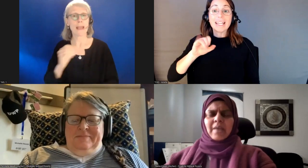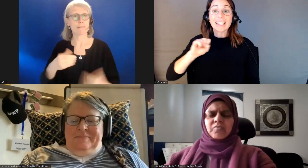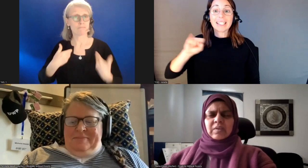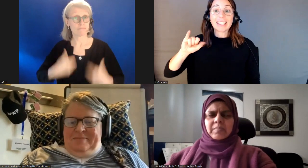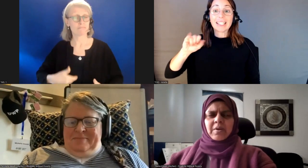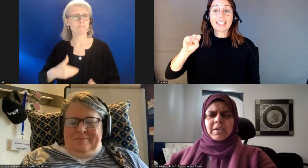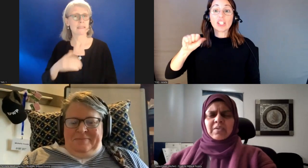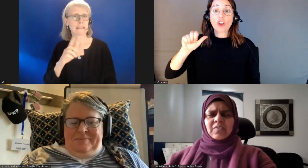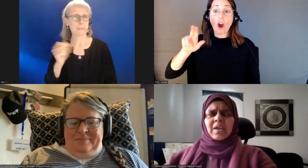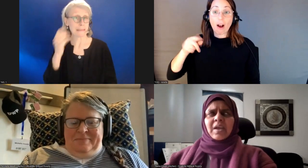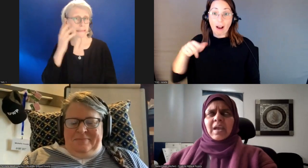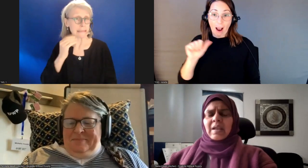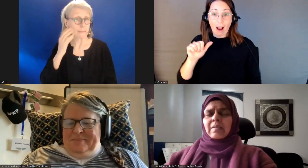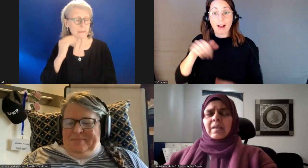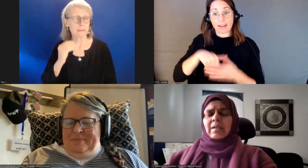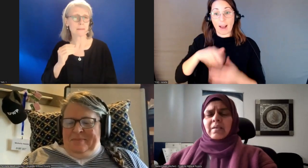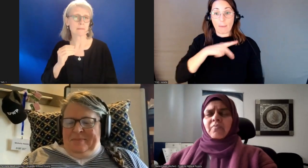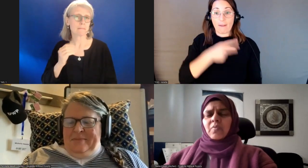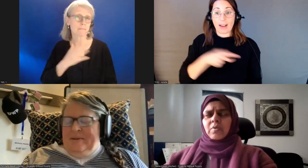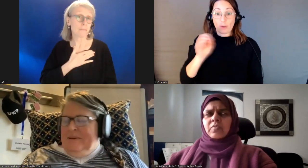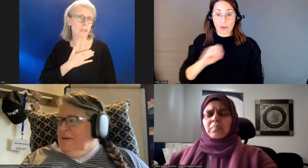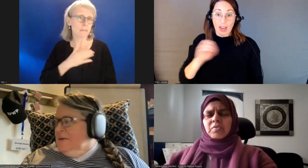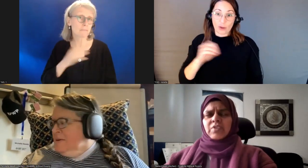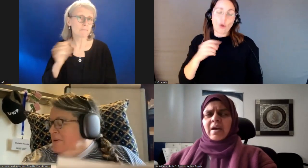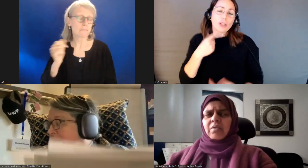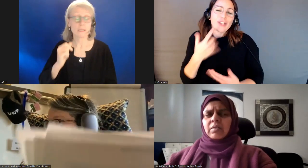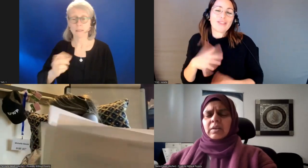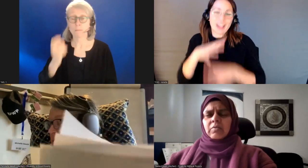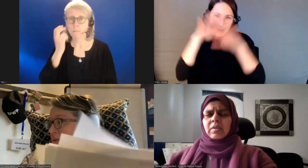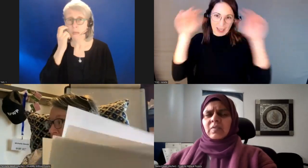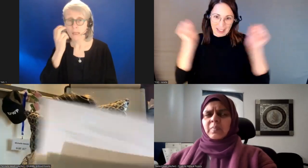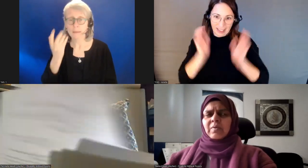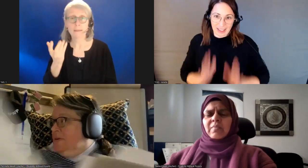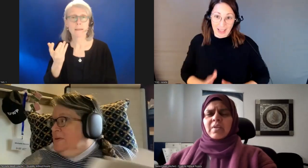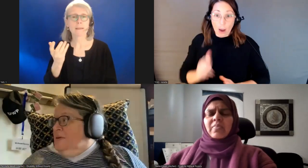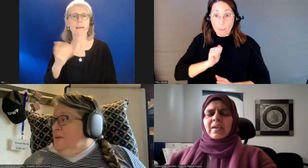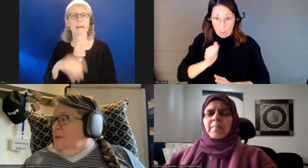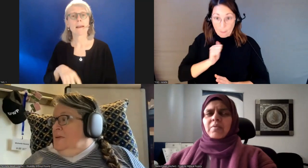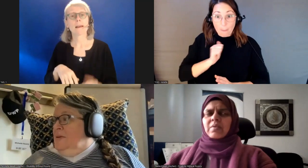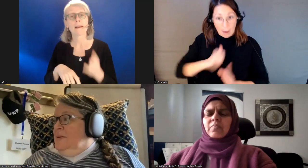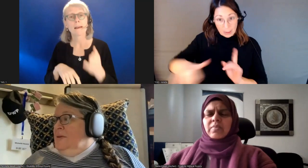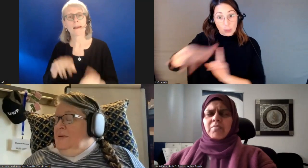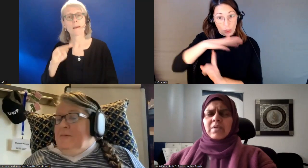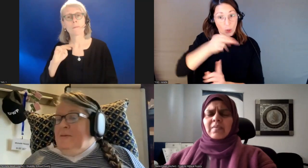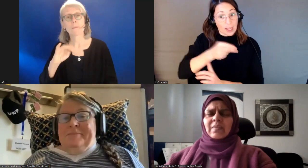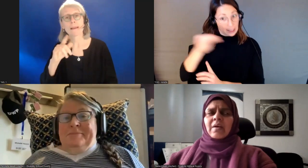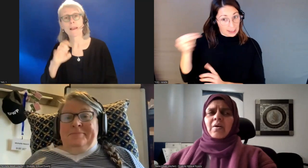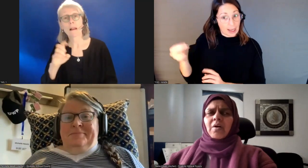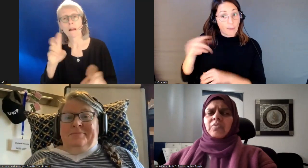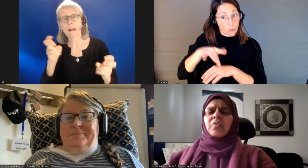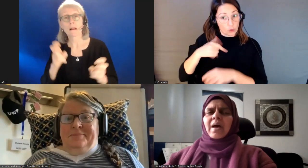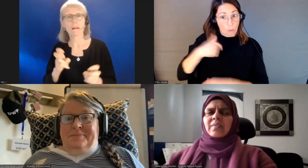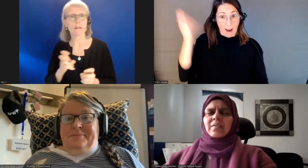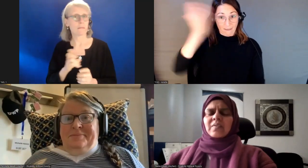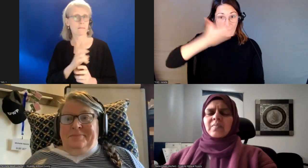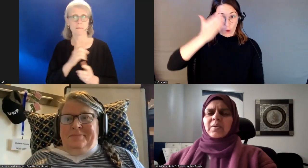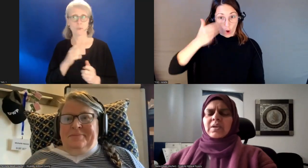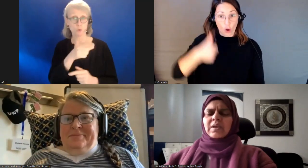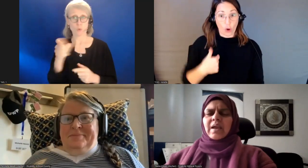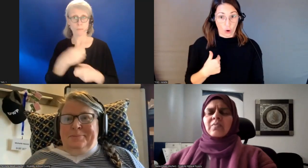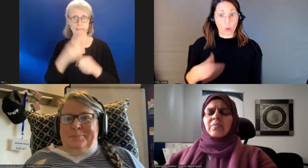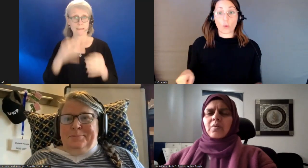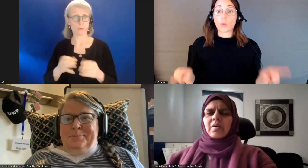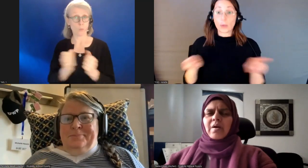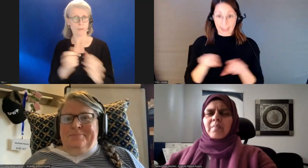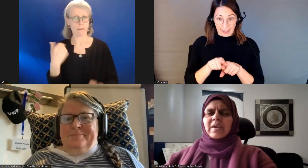disability. I'm actually blind. And of course, Michelle, in the spirit of nothing about us without us, also has a